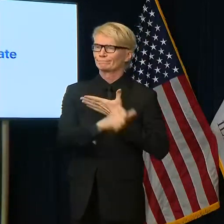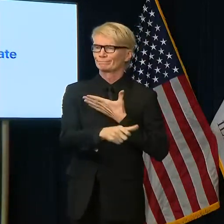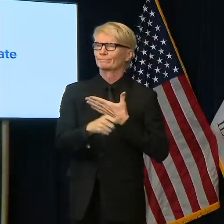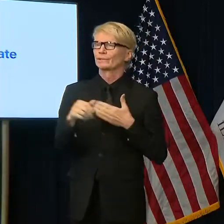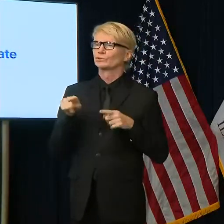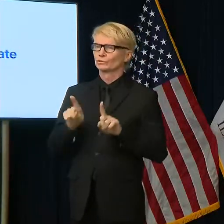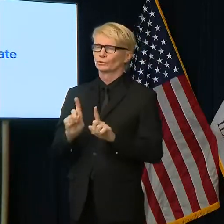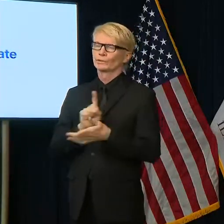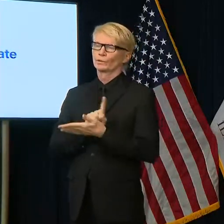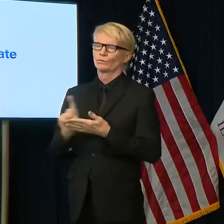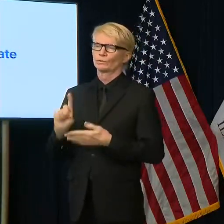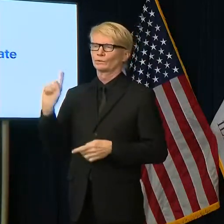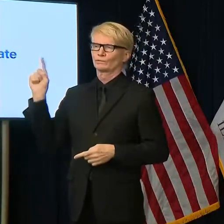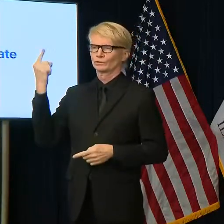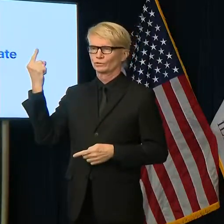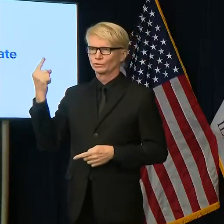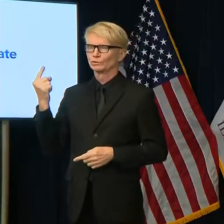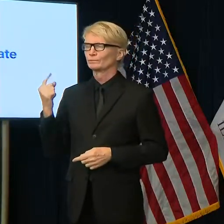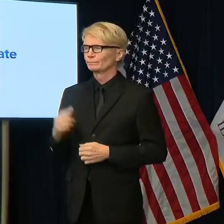week 1.